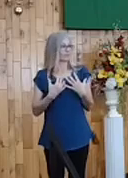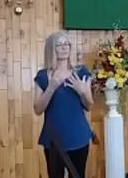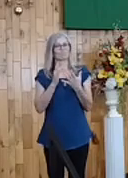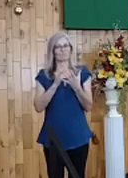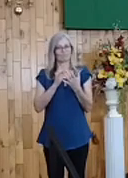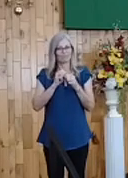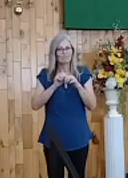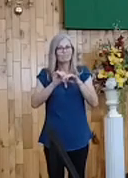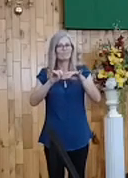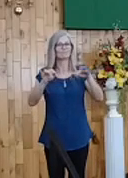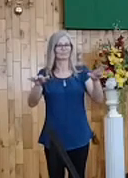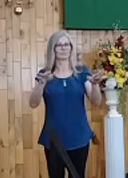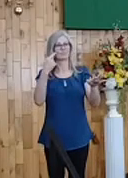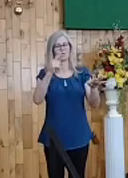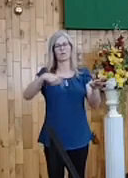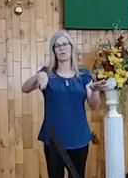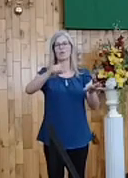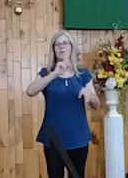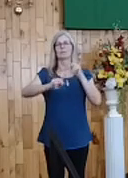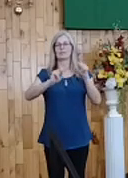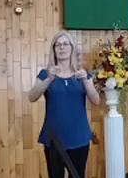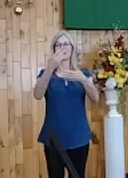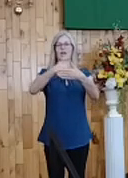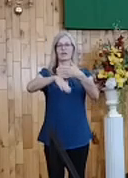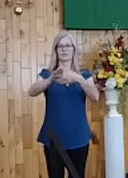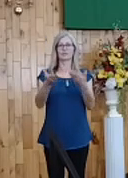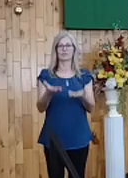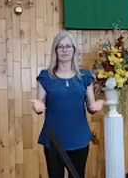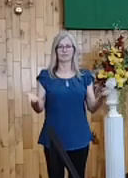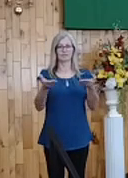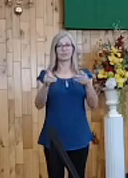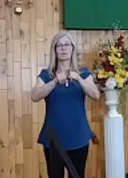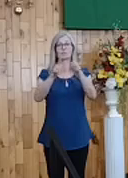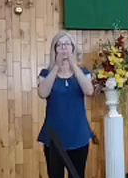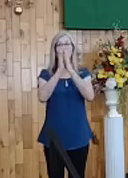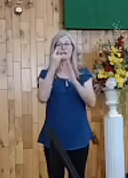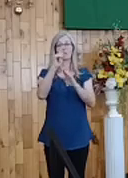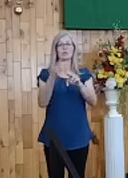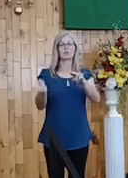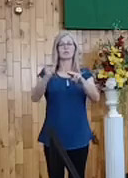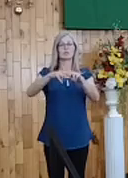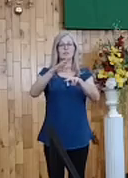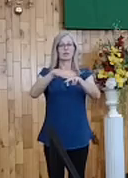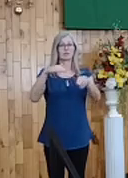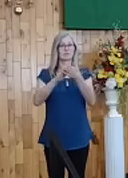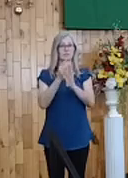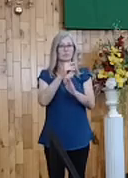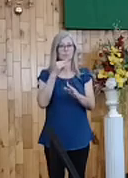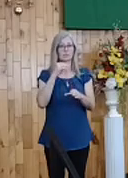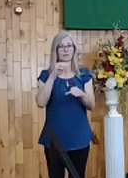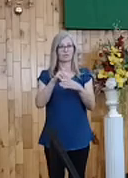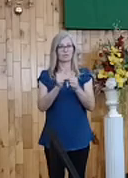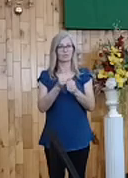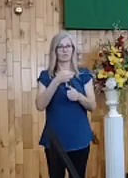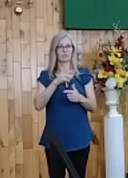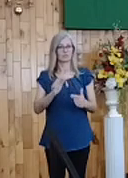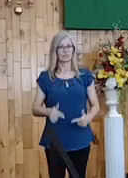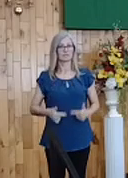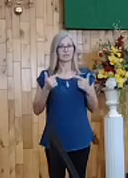to those who enter our doors. We also pray for an increase in vocations to the priesthood and religious